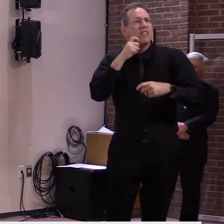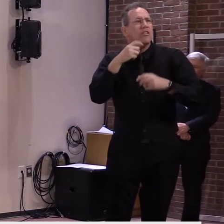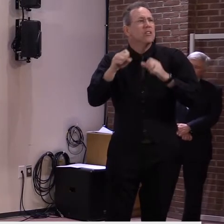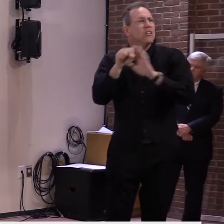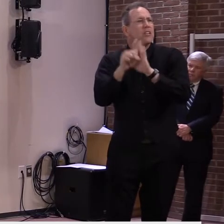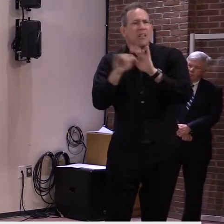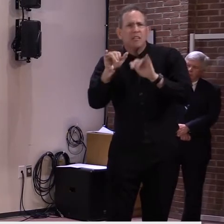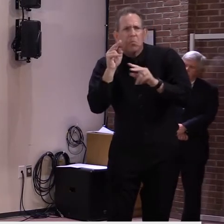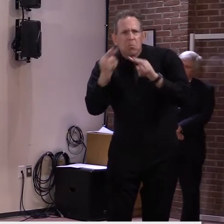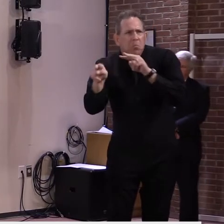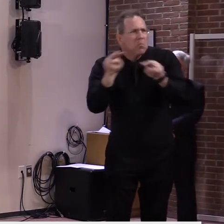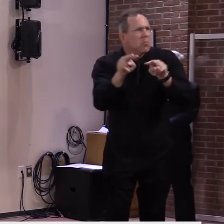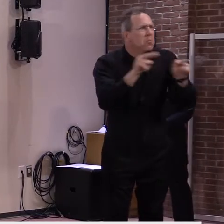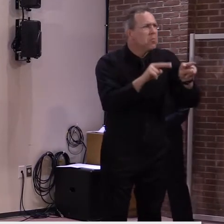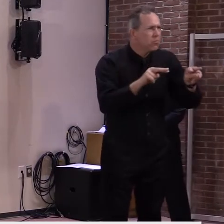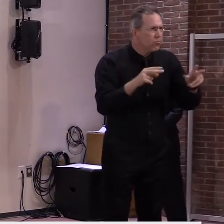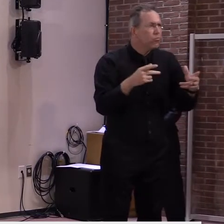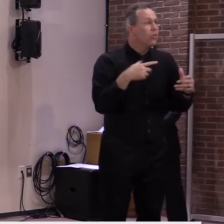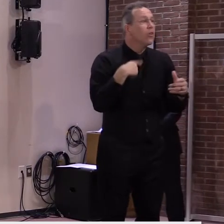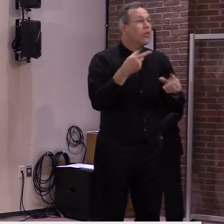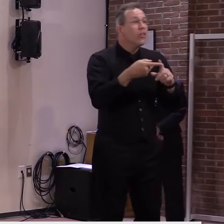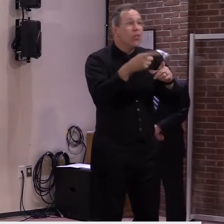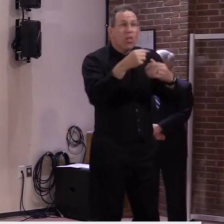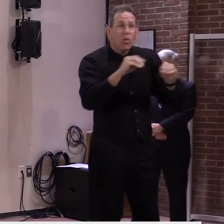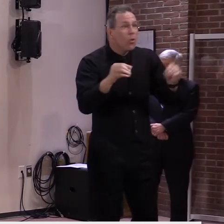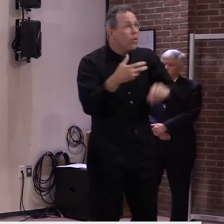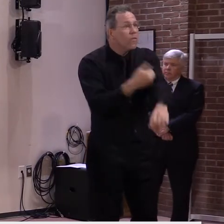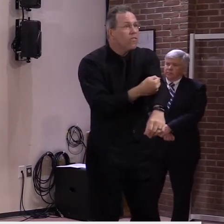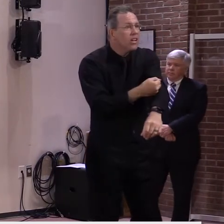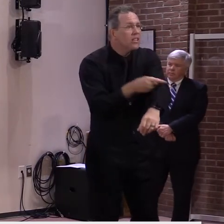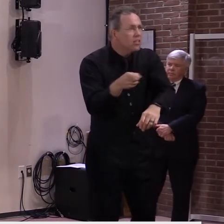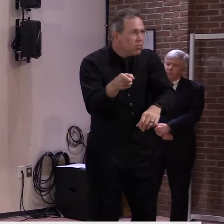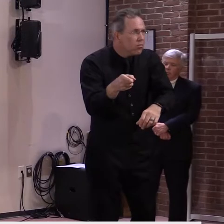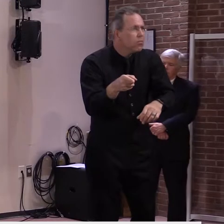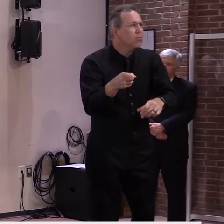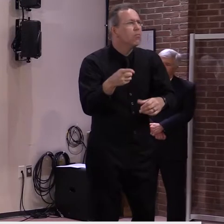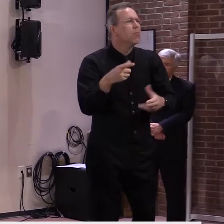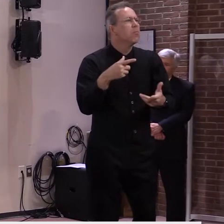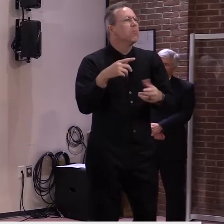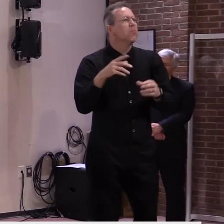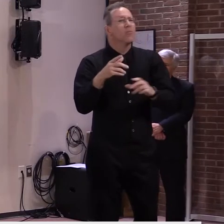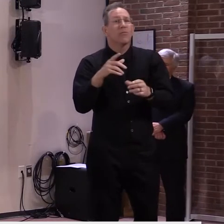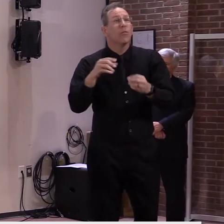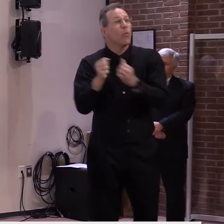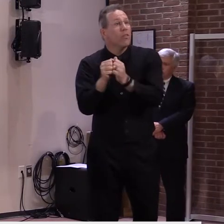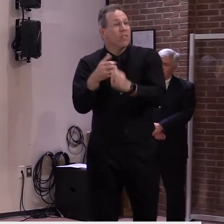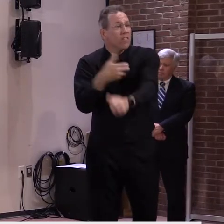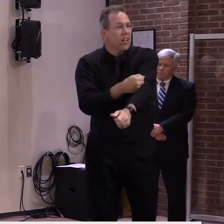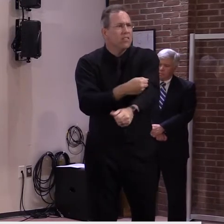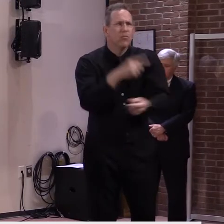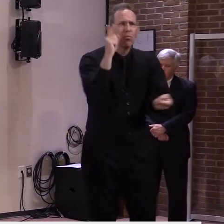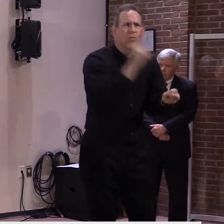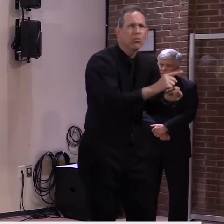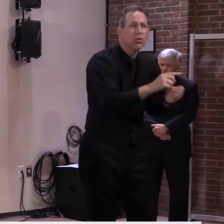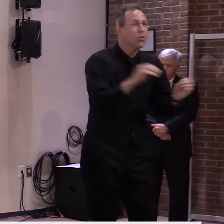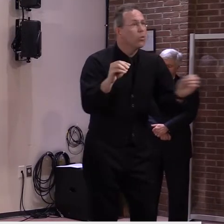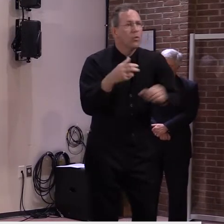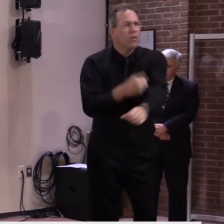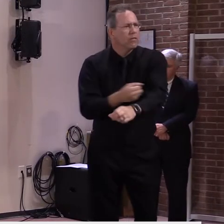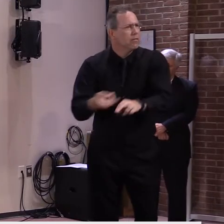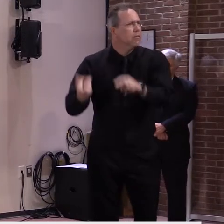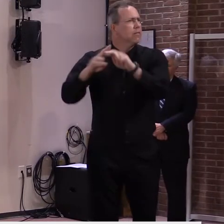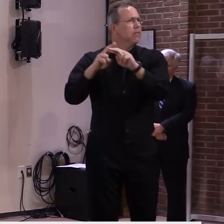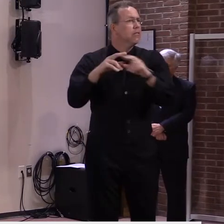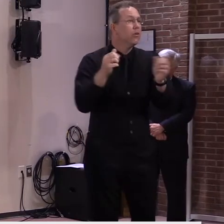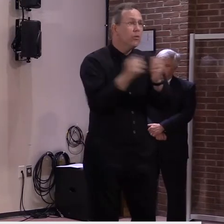getting COVID if fully vaccinated, you have a low risk of spreading it as well. In fact, over the